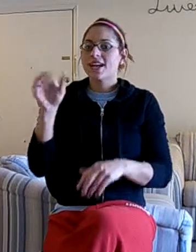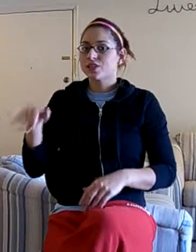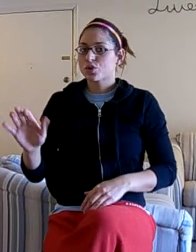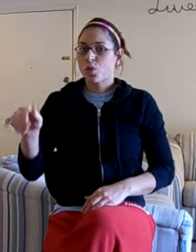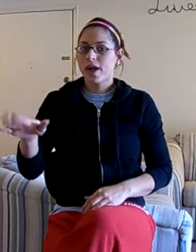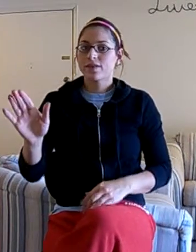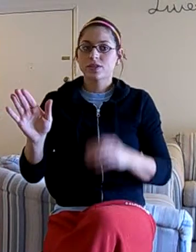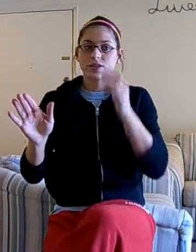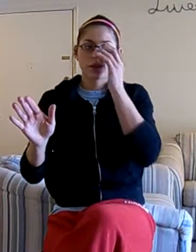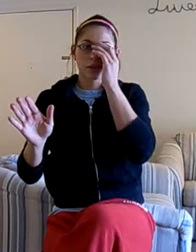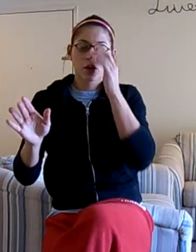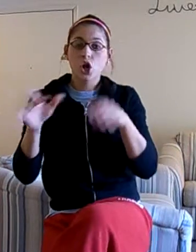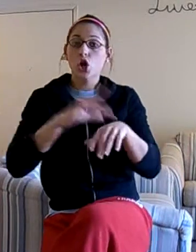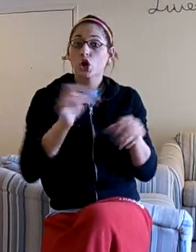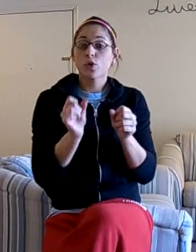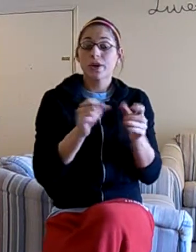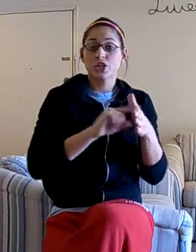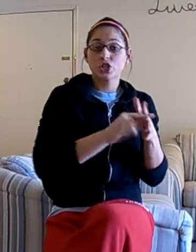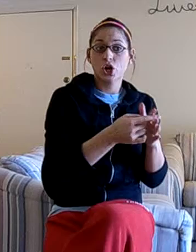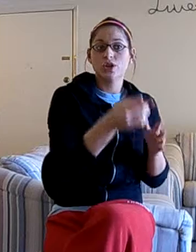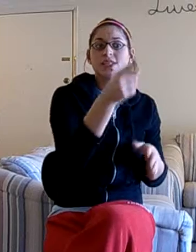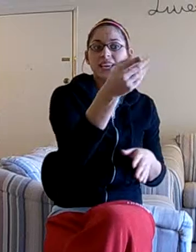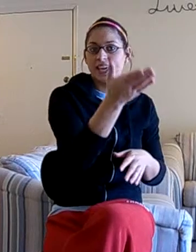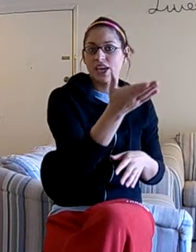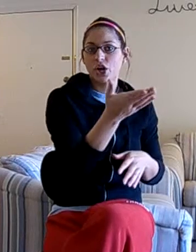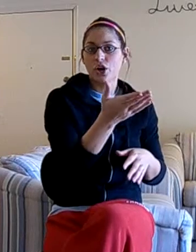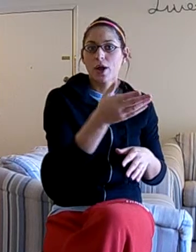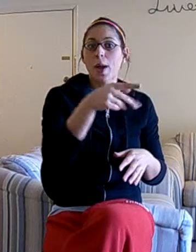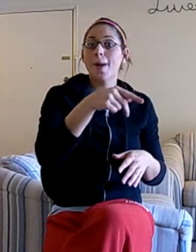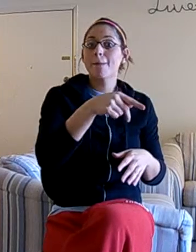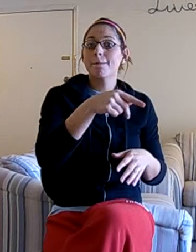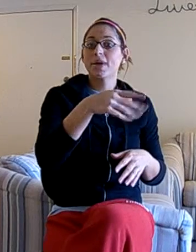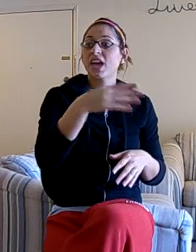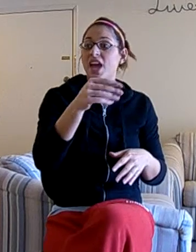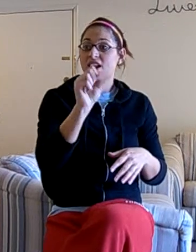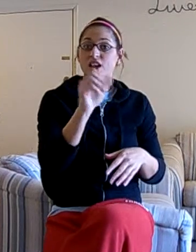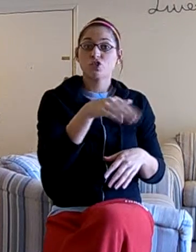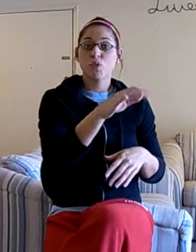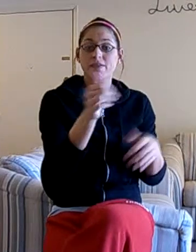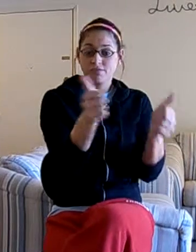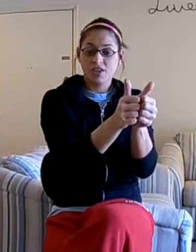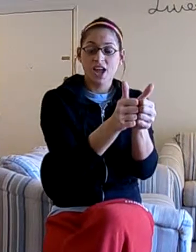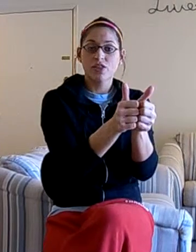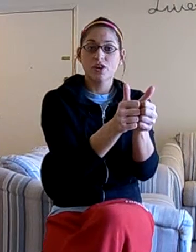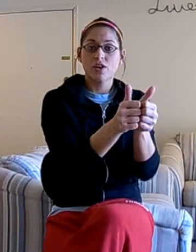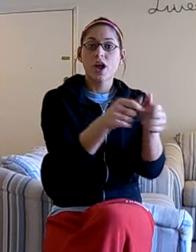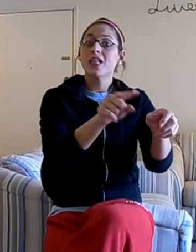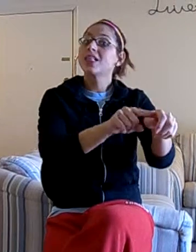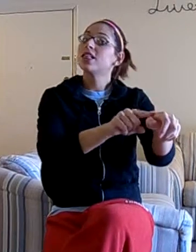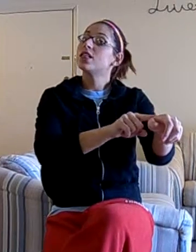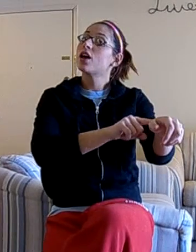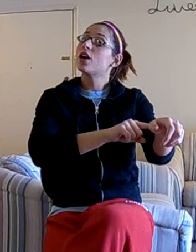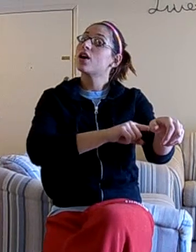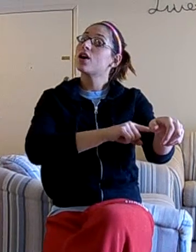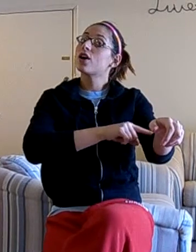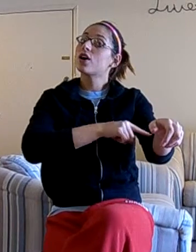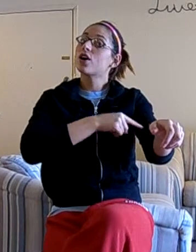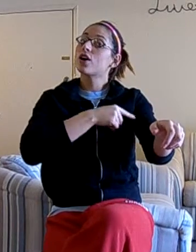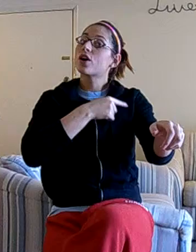When the earthquake starts here, notice how the P wave and S wave are together. The longer it goes, the further the